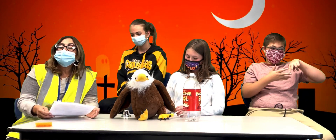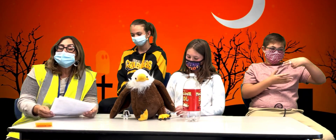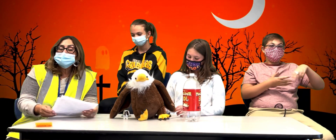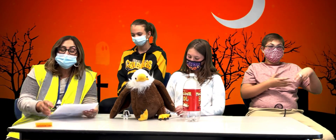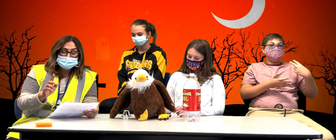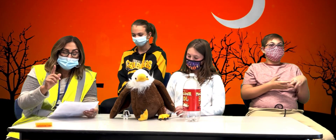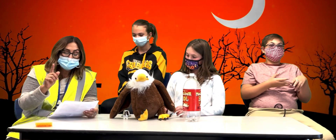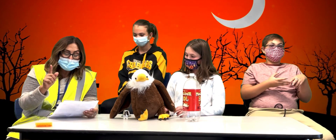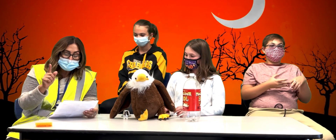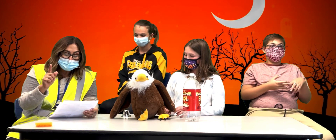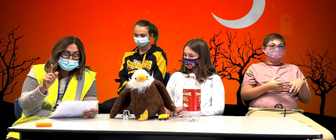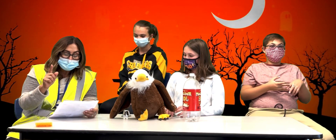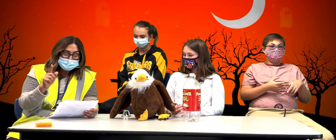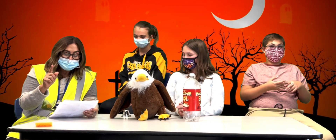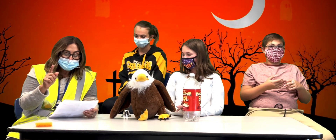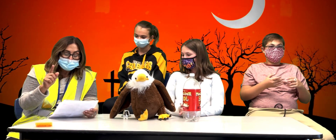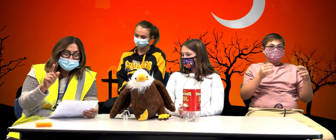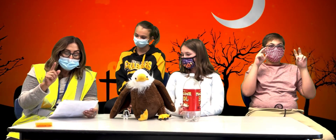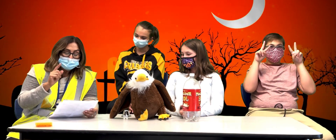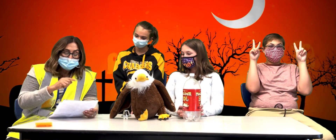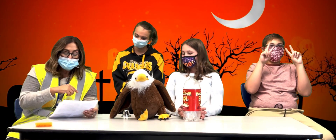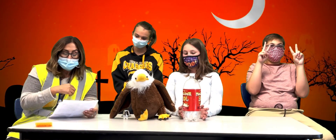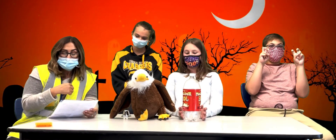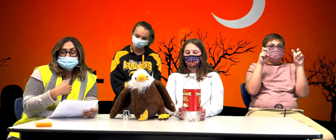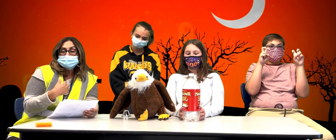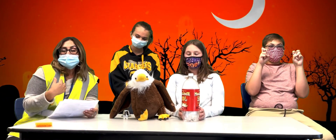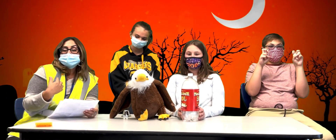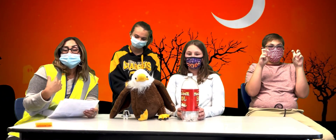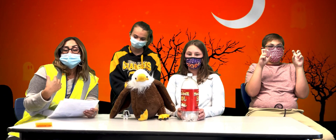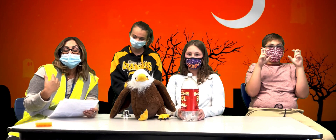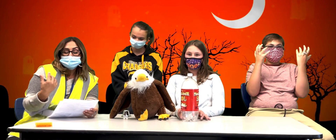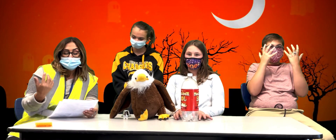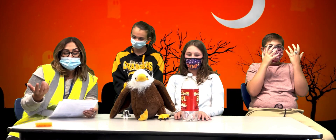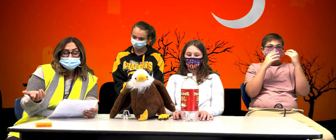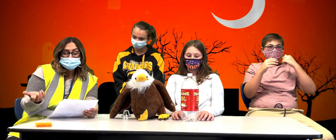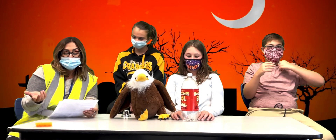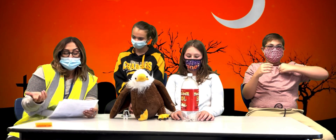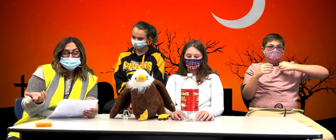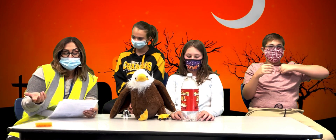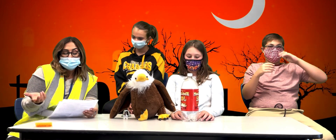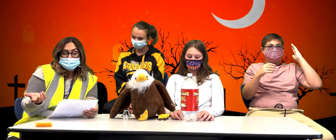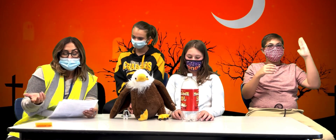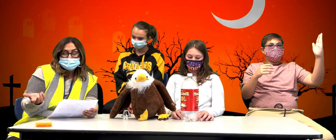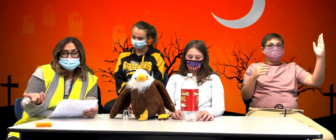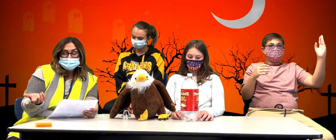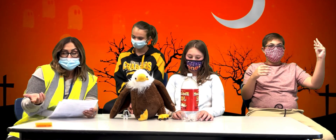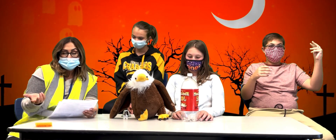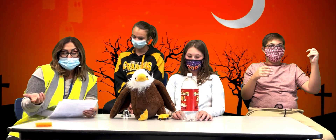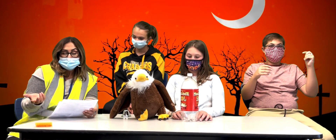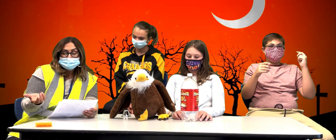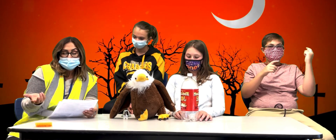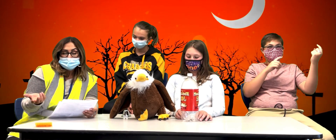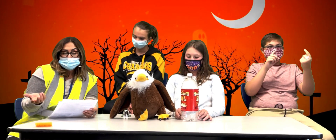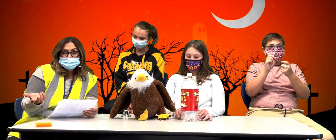That reflects this theme. I will change the world by.